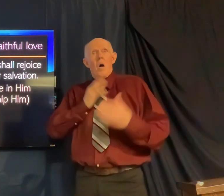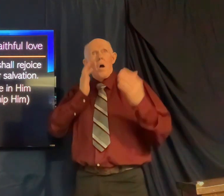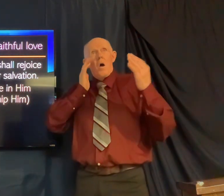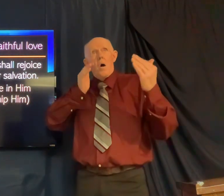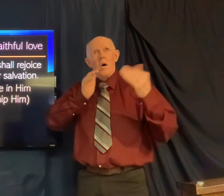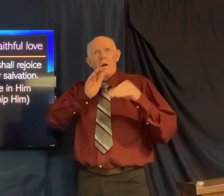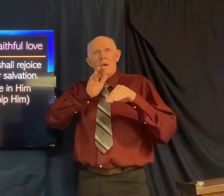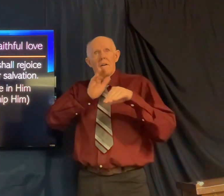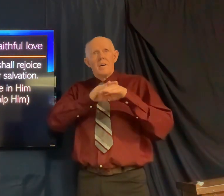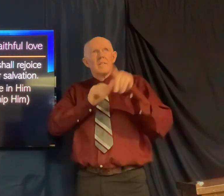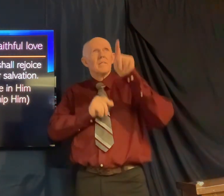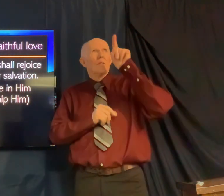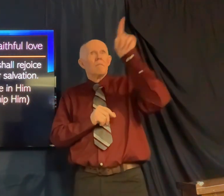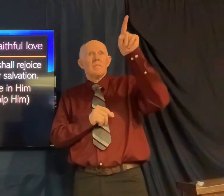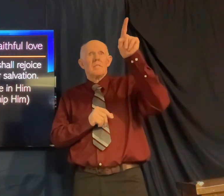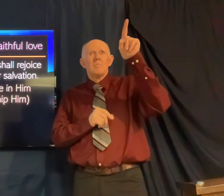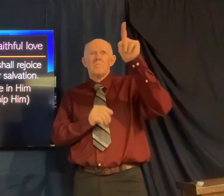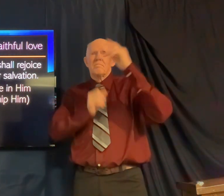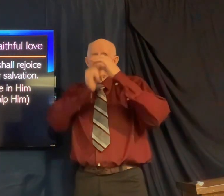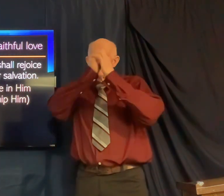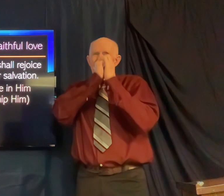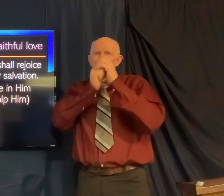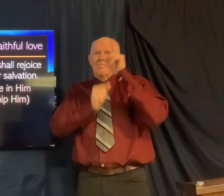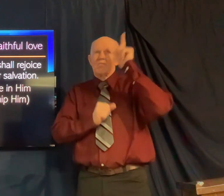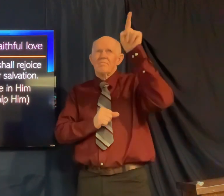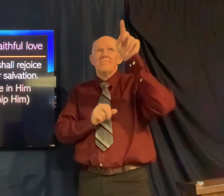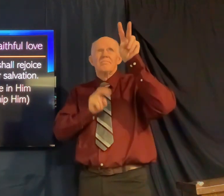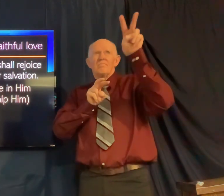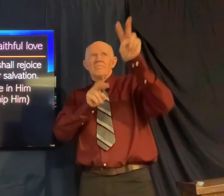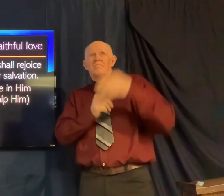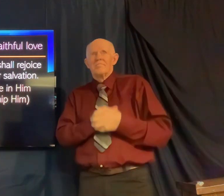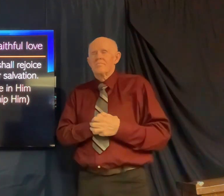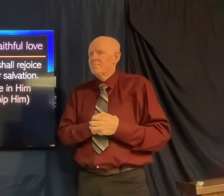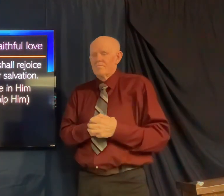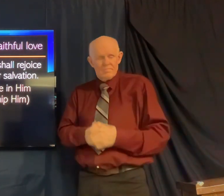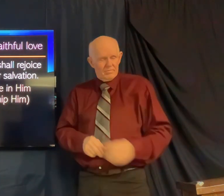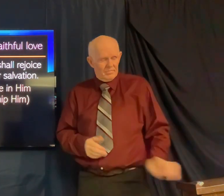33:22. Our hope is in him. Worship him.